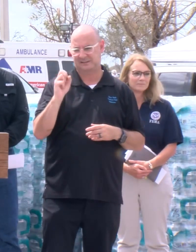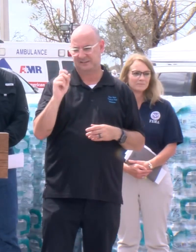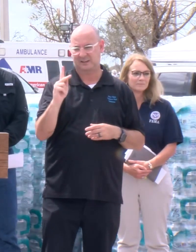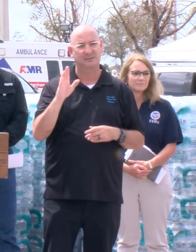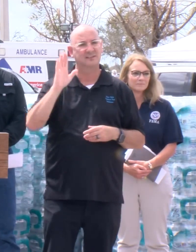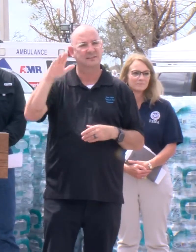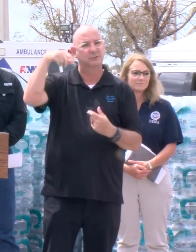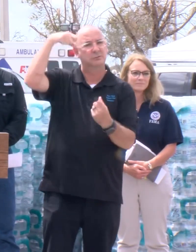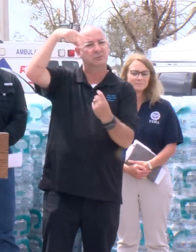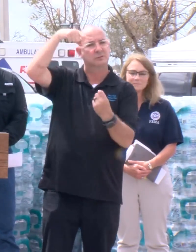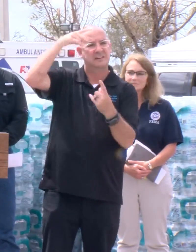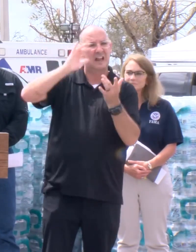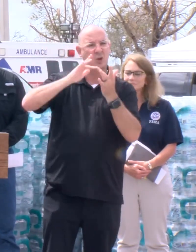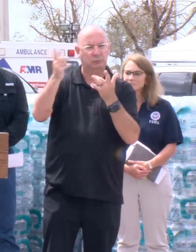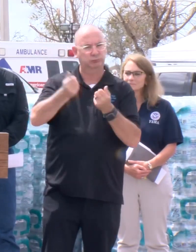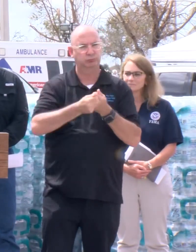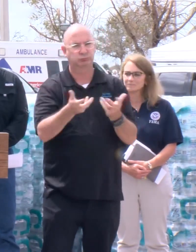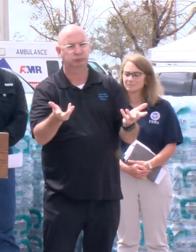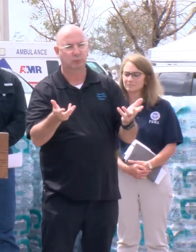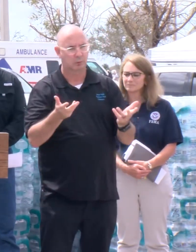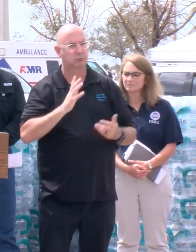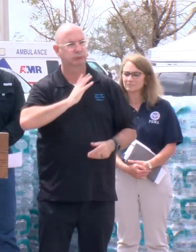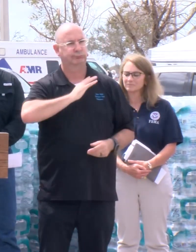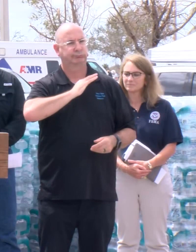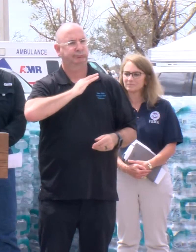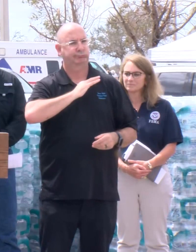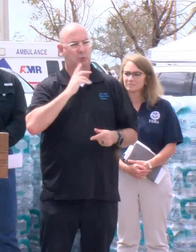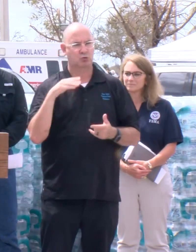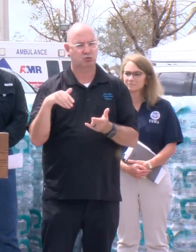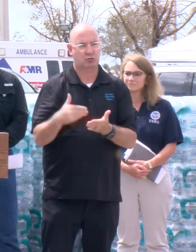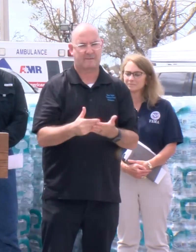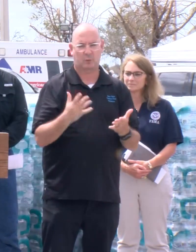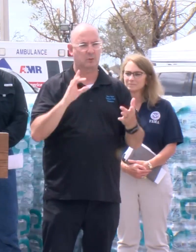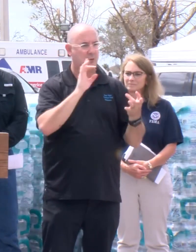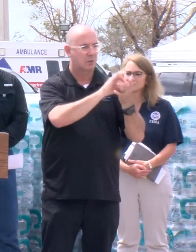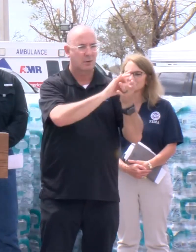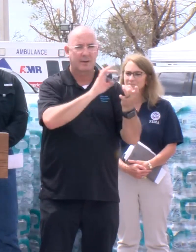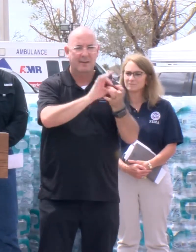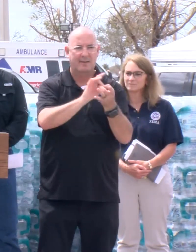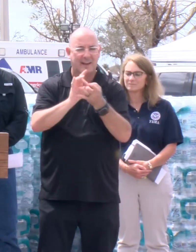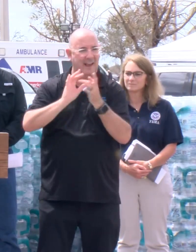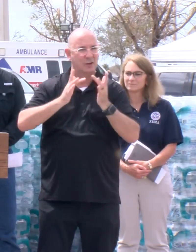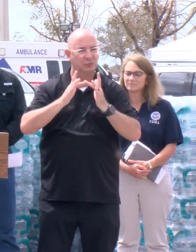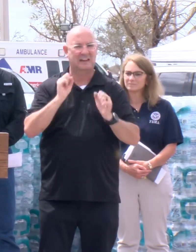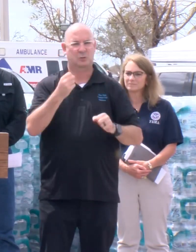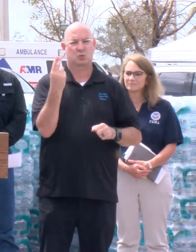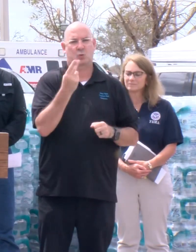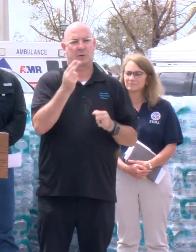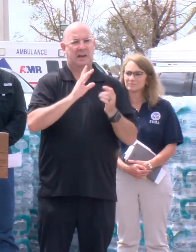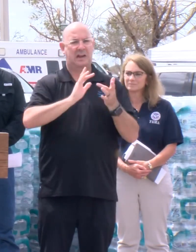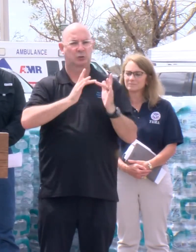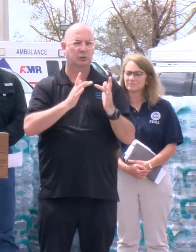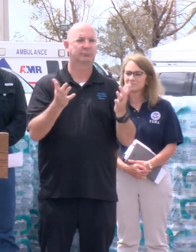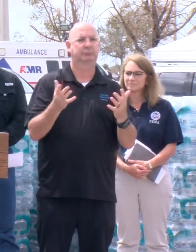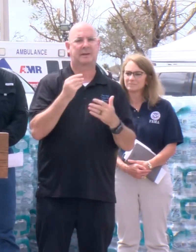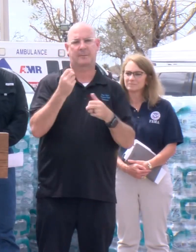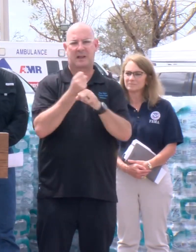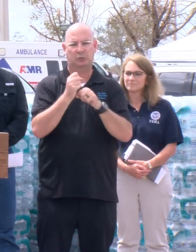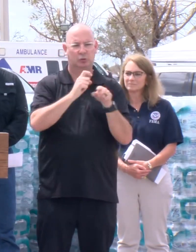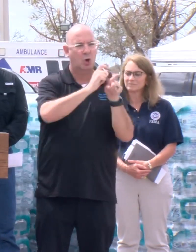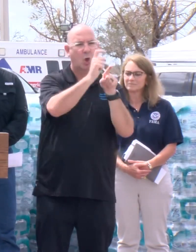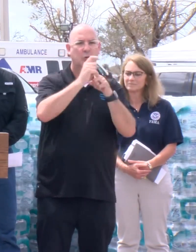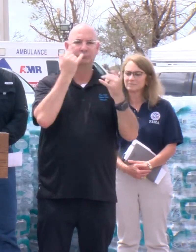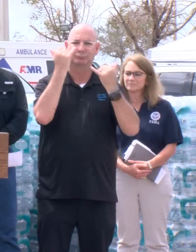come in and you can log on to the Starlink. You can use internet and make calls while you're here.